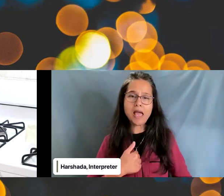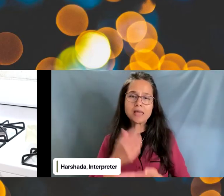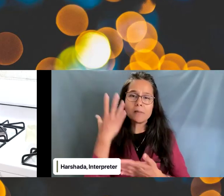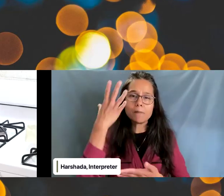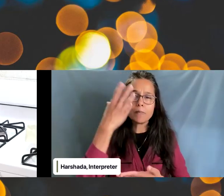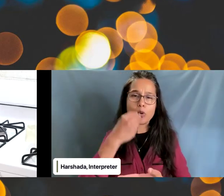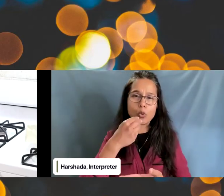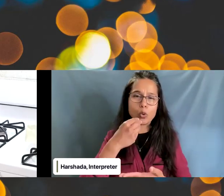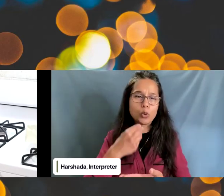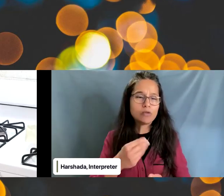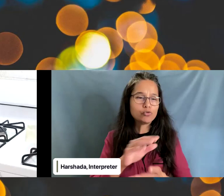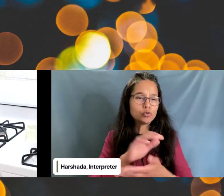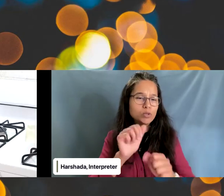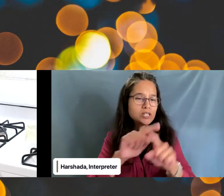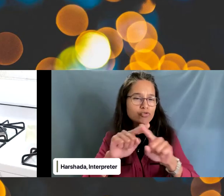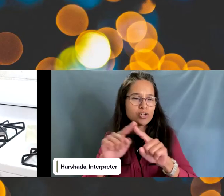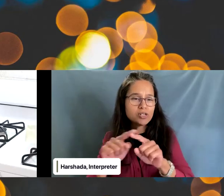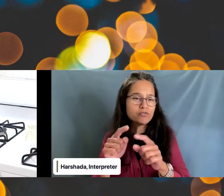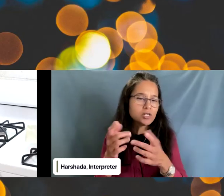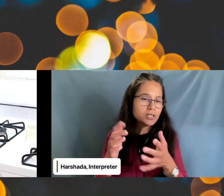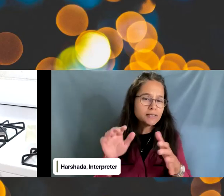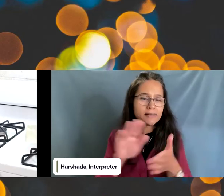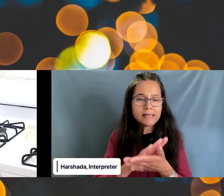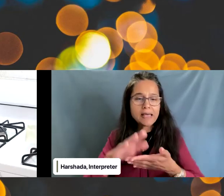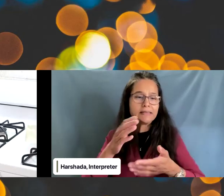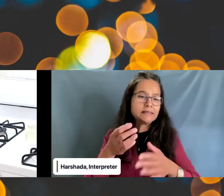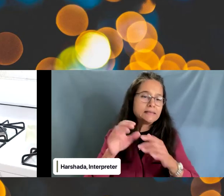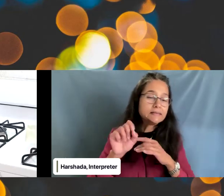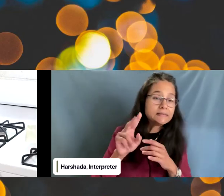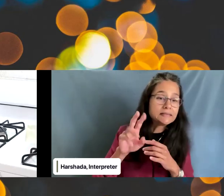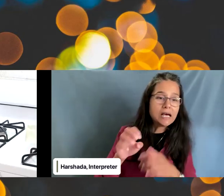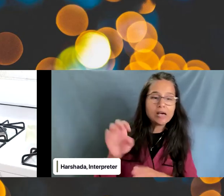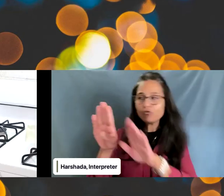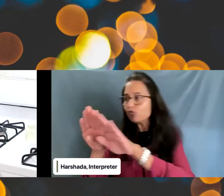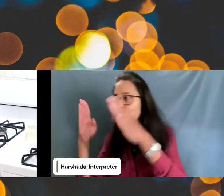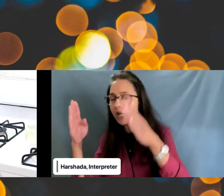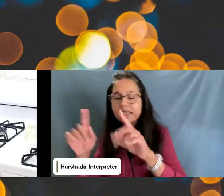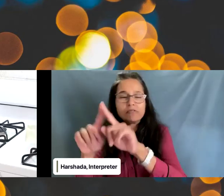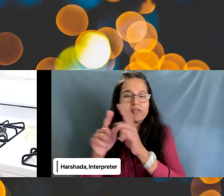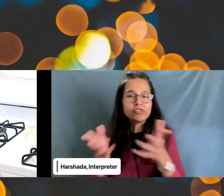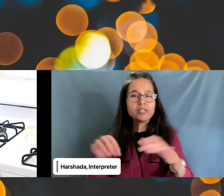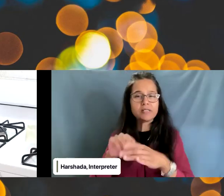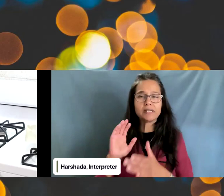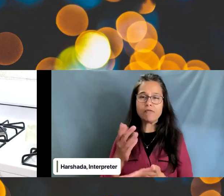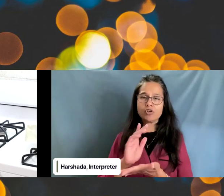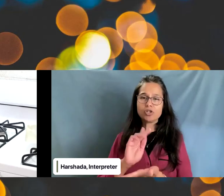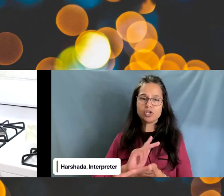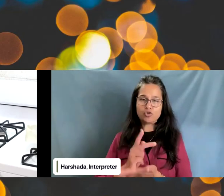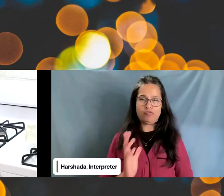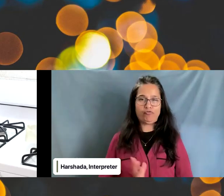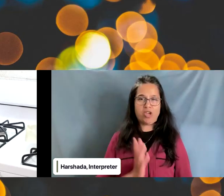goes, "Our dream ship has, uh, I'm a room person in my dream